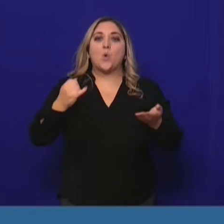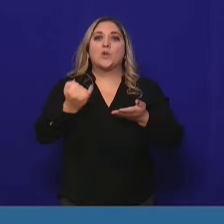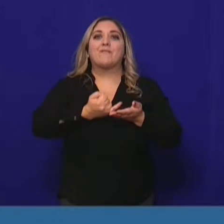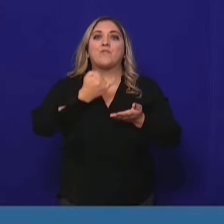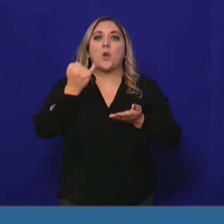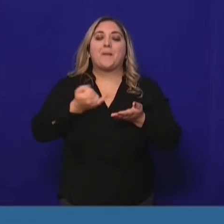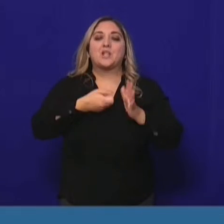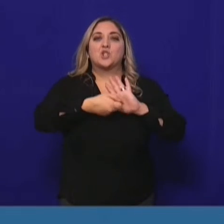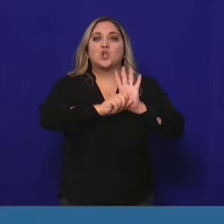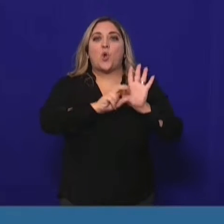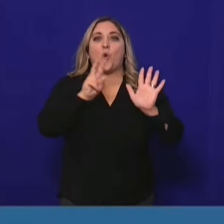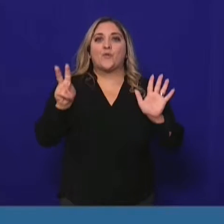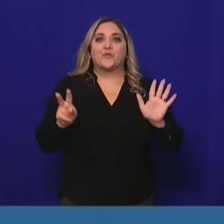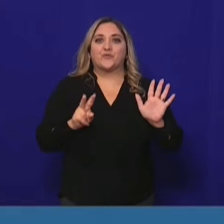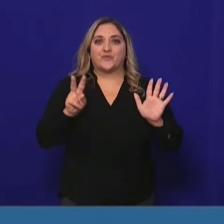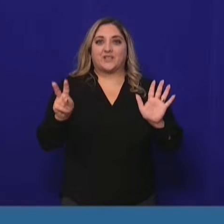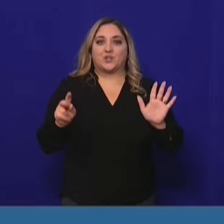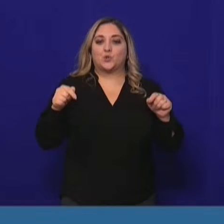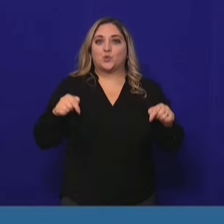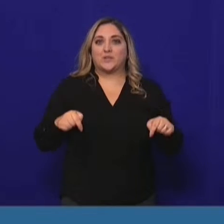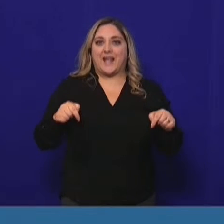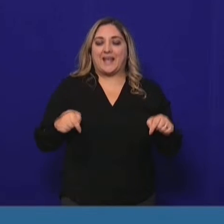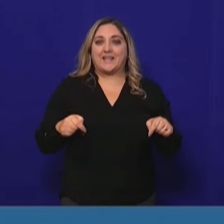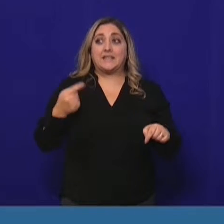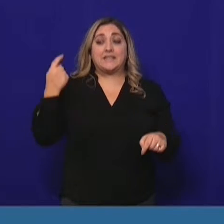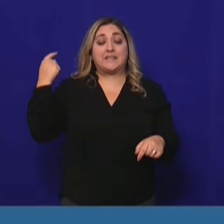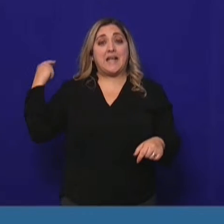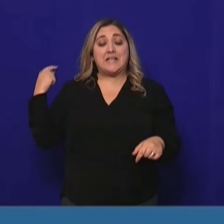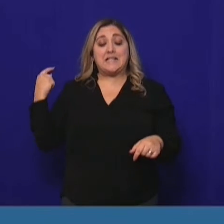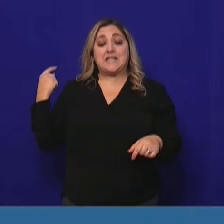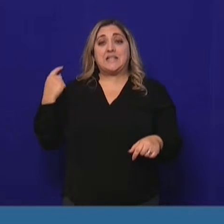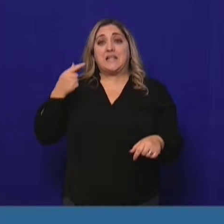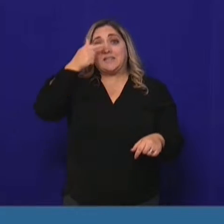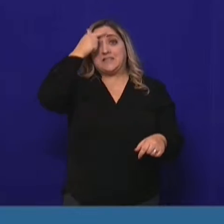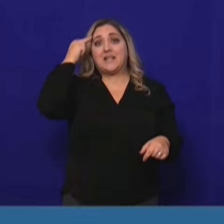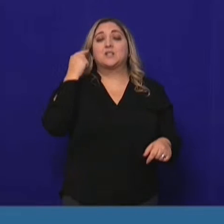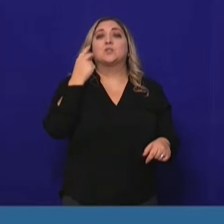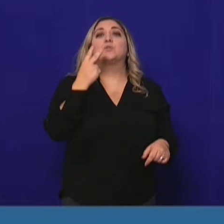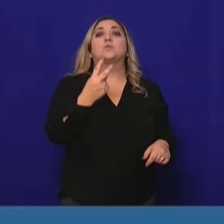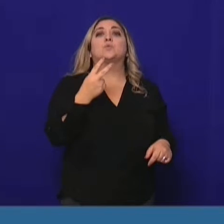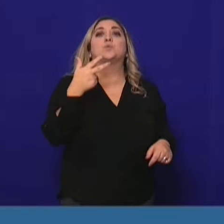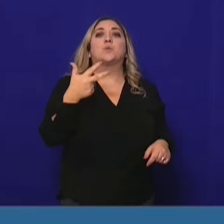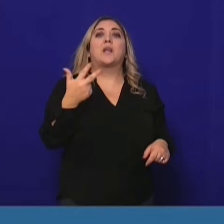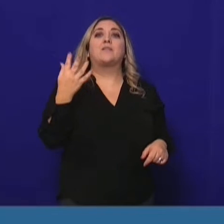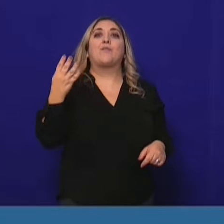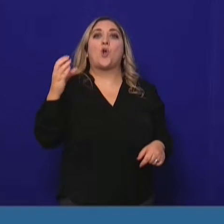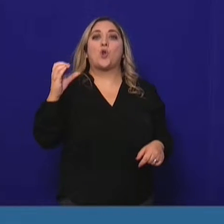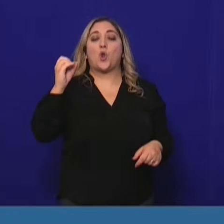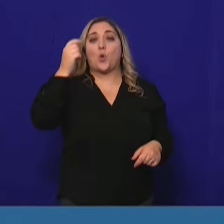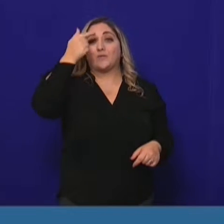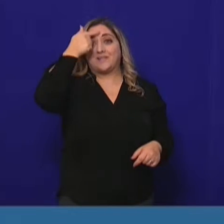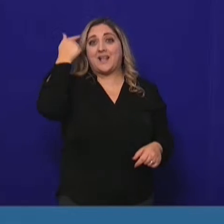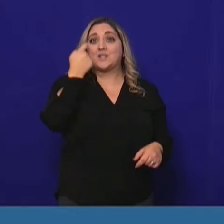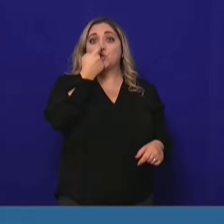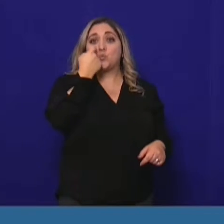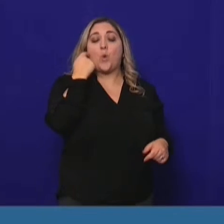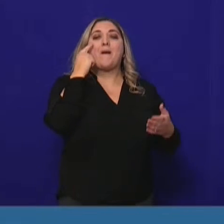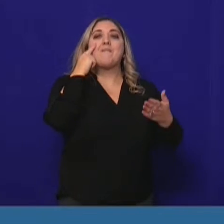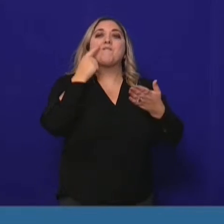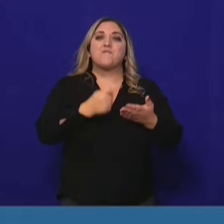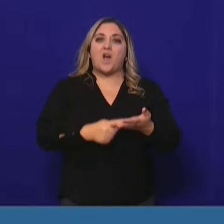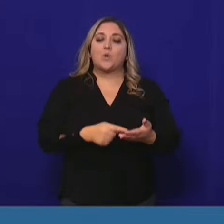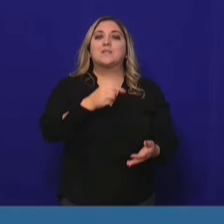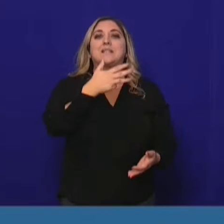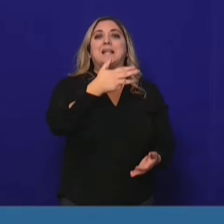the COVID bulletin for today. Yesterday we performed 2,840 tests, and from